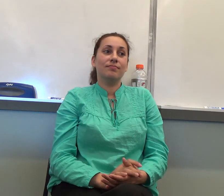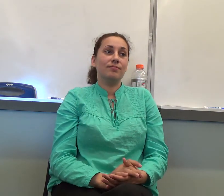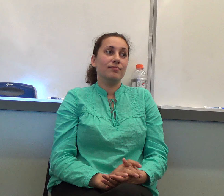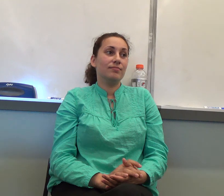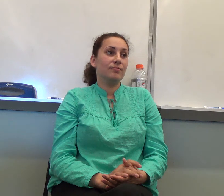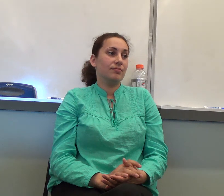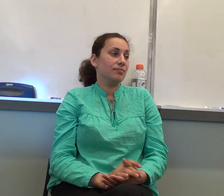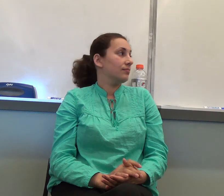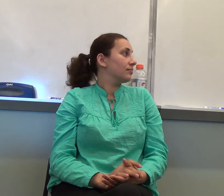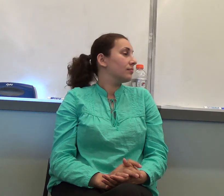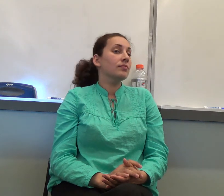Oh, let's try this.